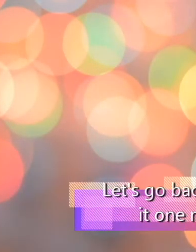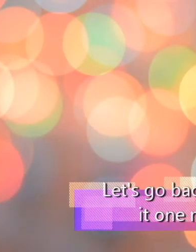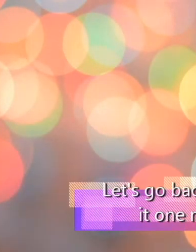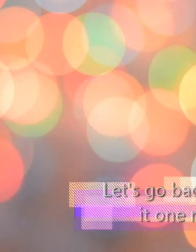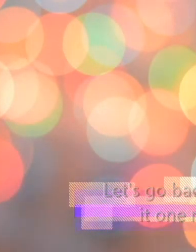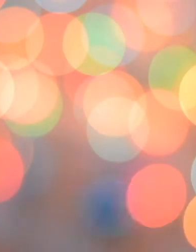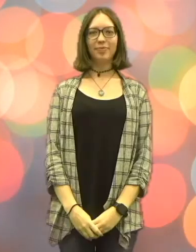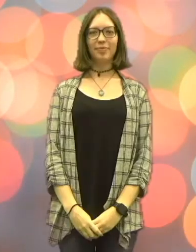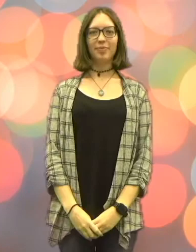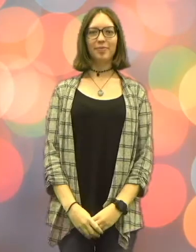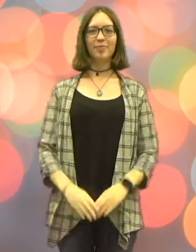Thank you.